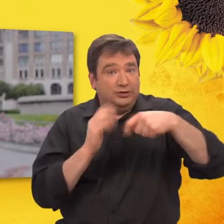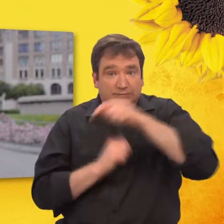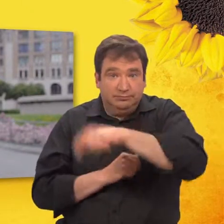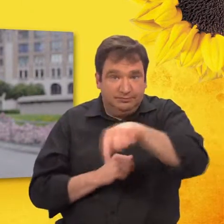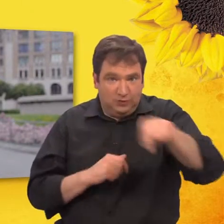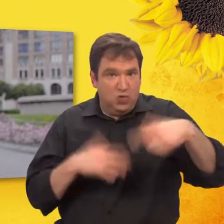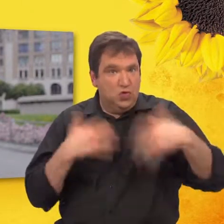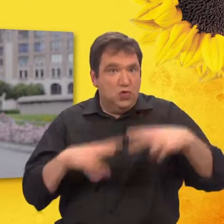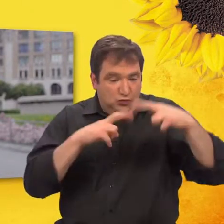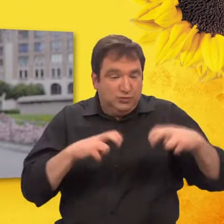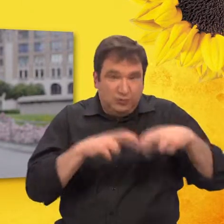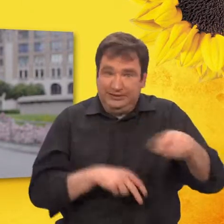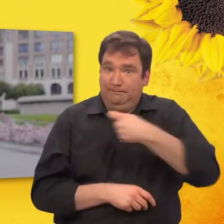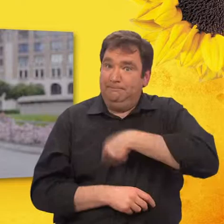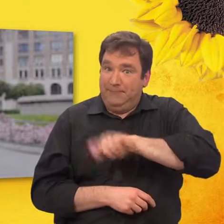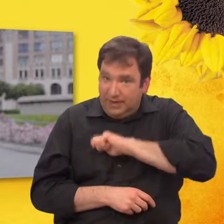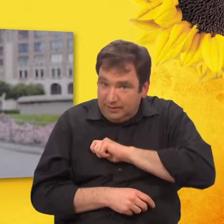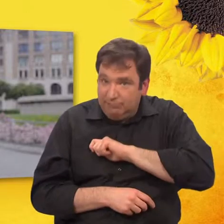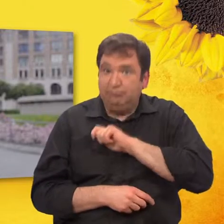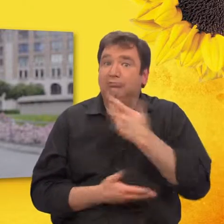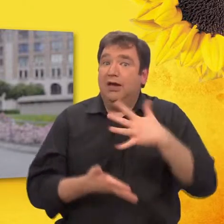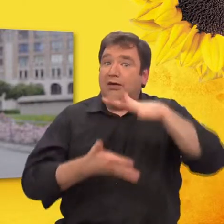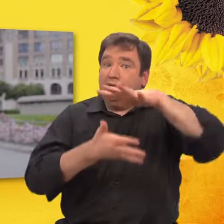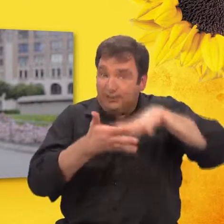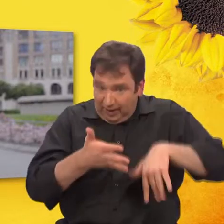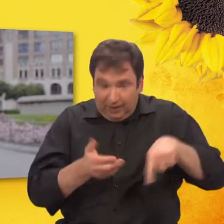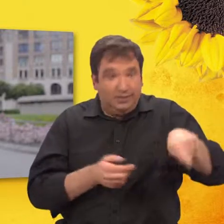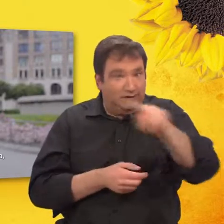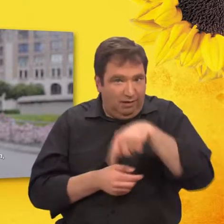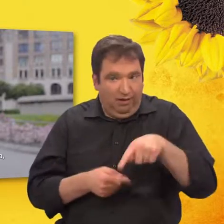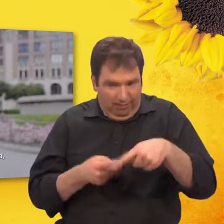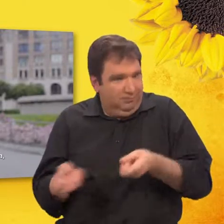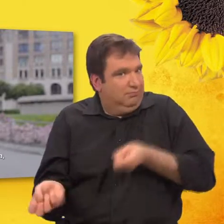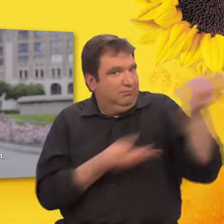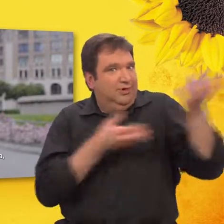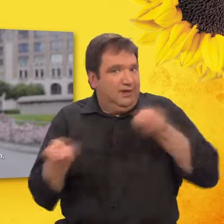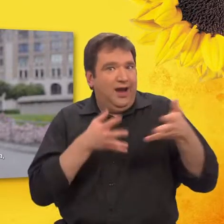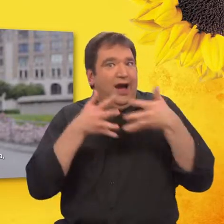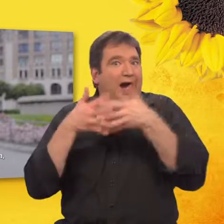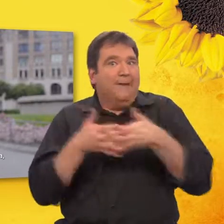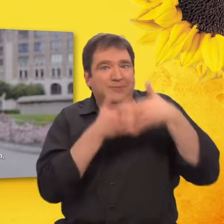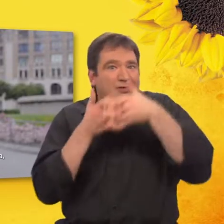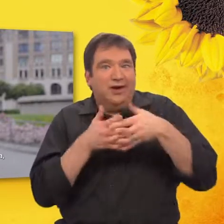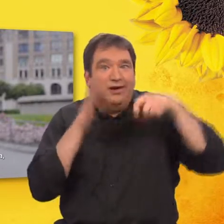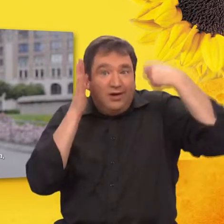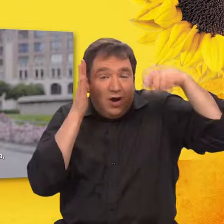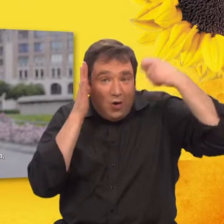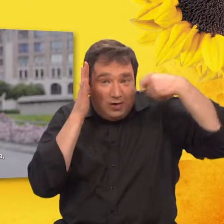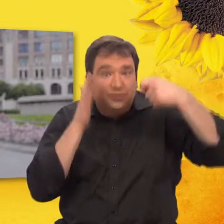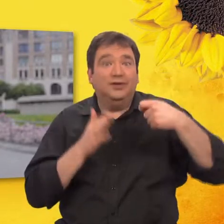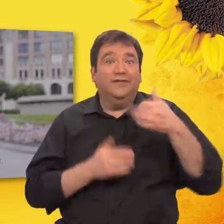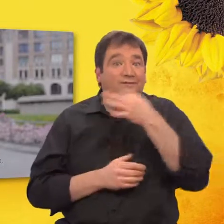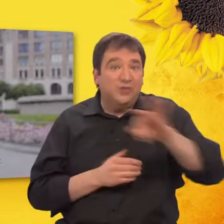muy interesantes que están haciéndose precisamente en varios núcleos, en varios nichos de aquí de investigación en España, y particularmente en